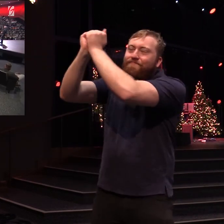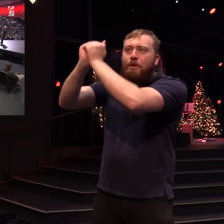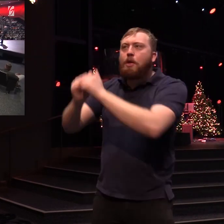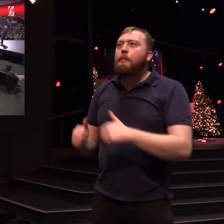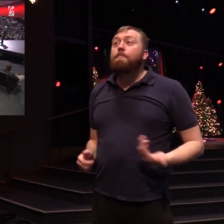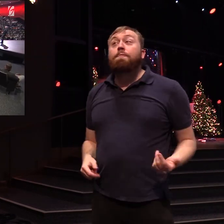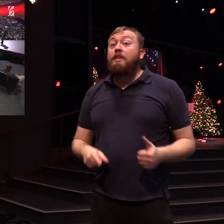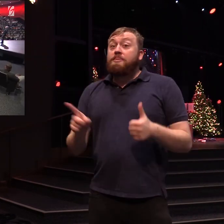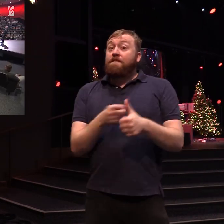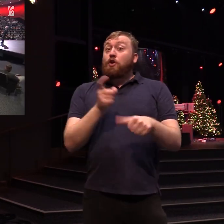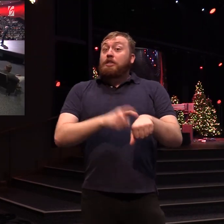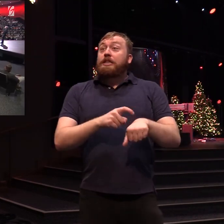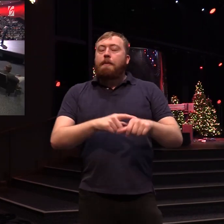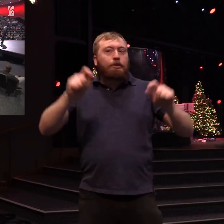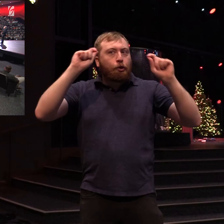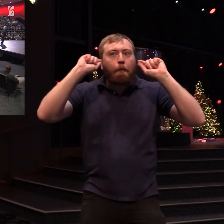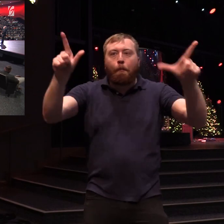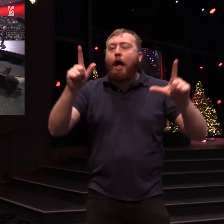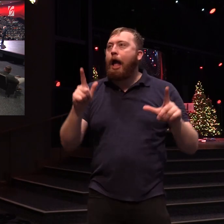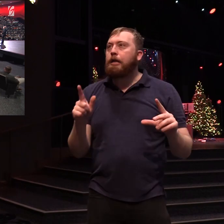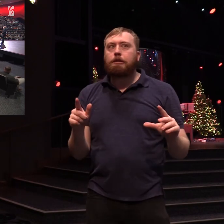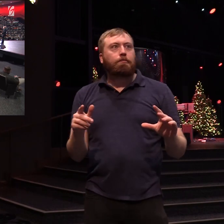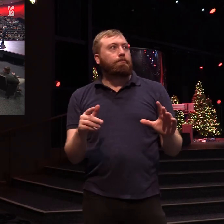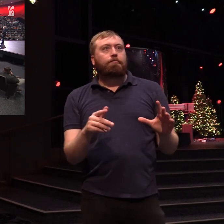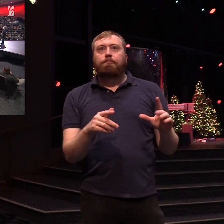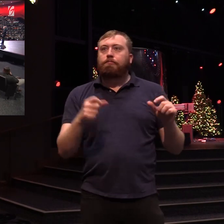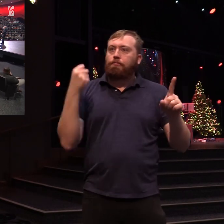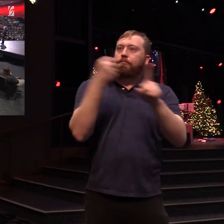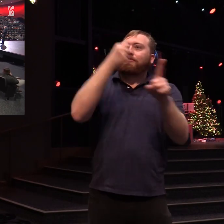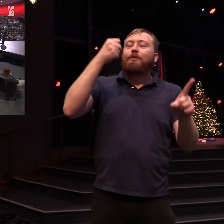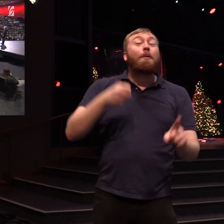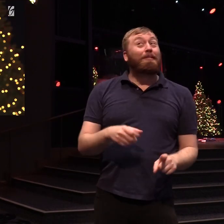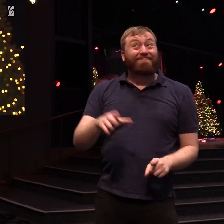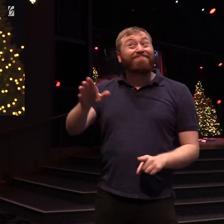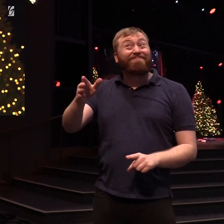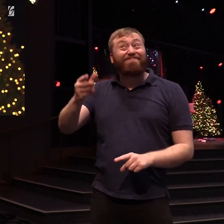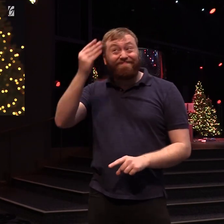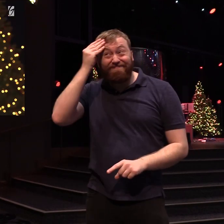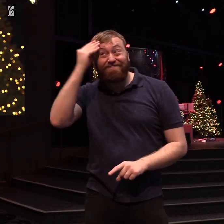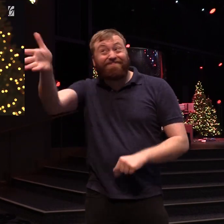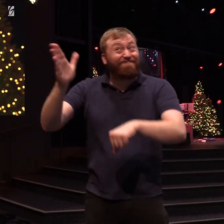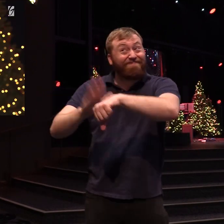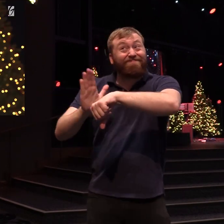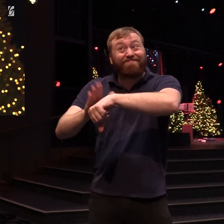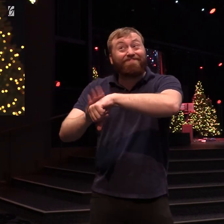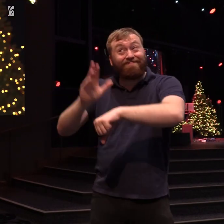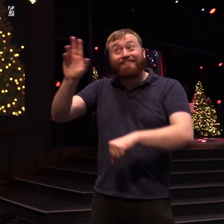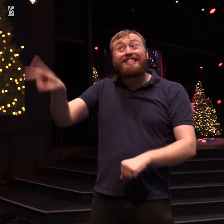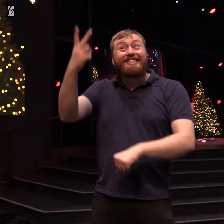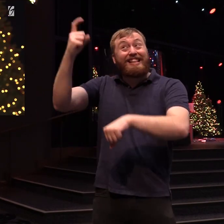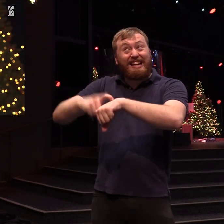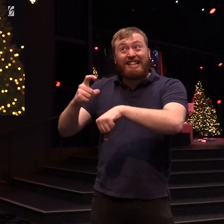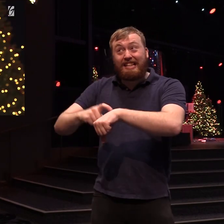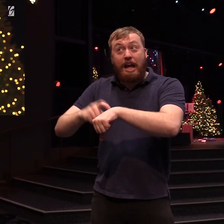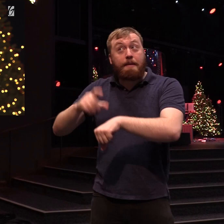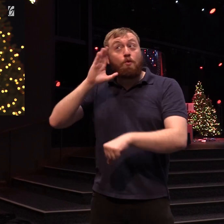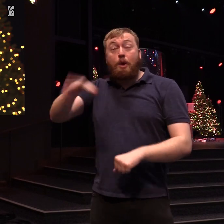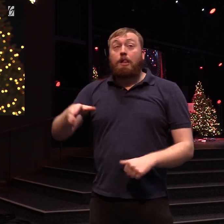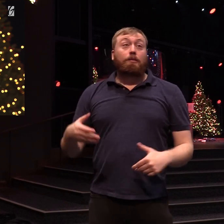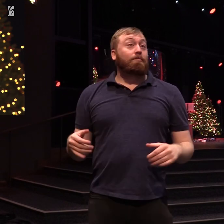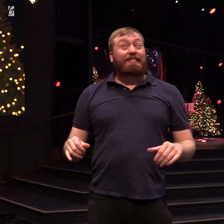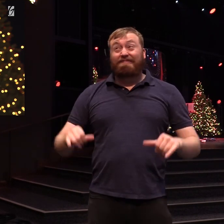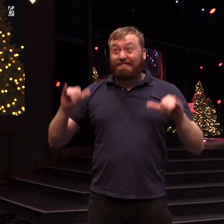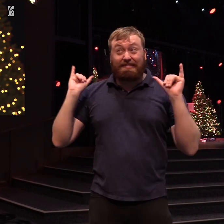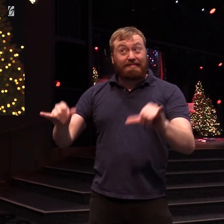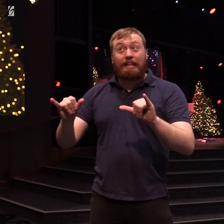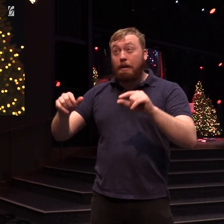the first time he came. Oh, you're not gonna believe the unprecedented way he comes the second time.